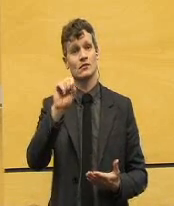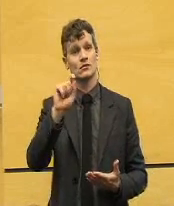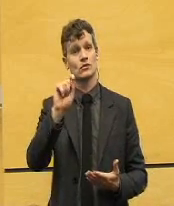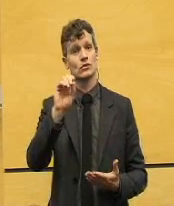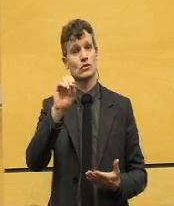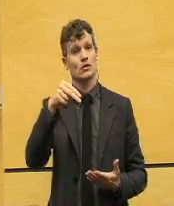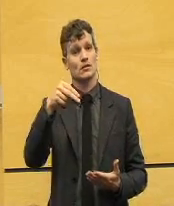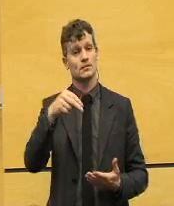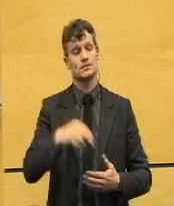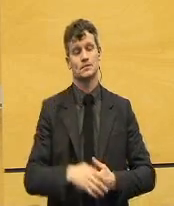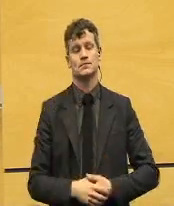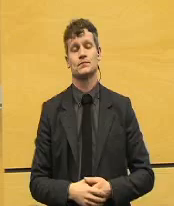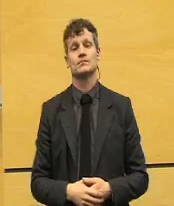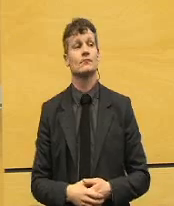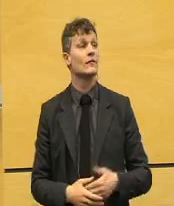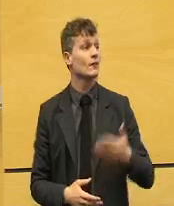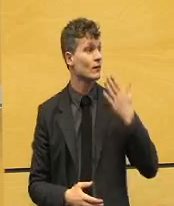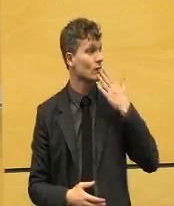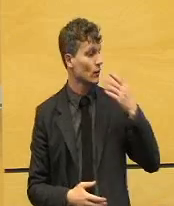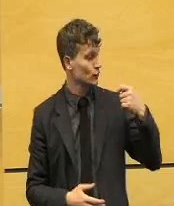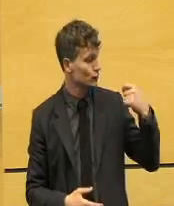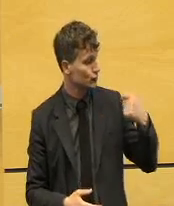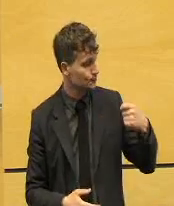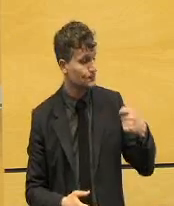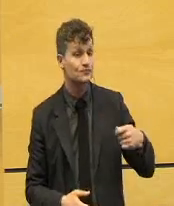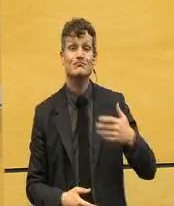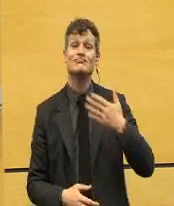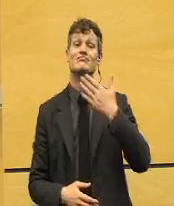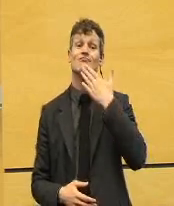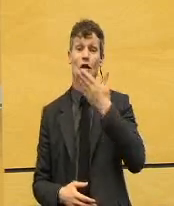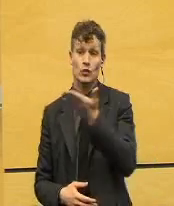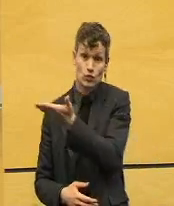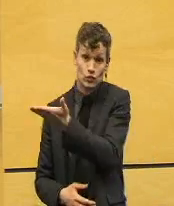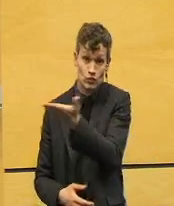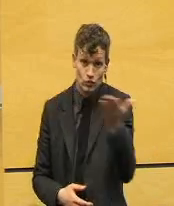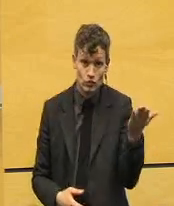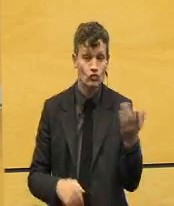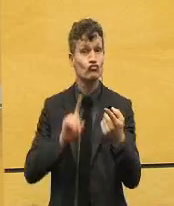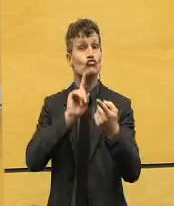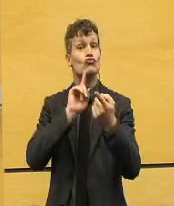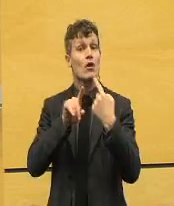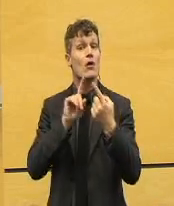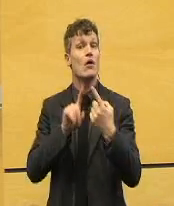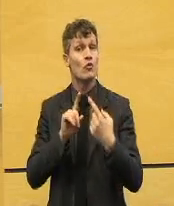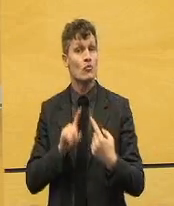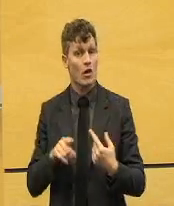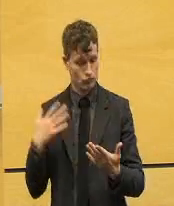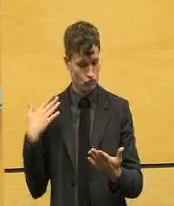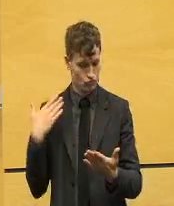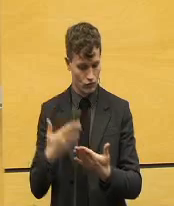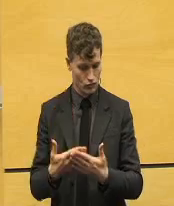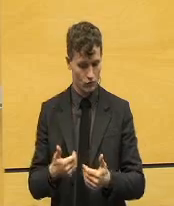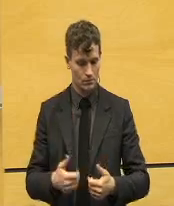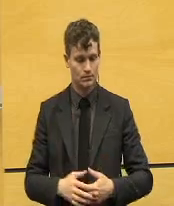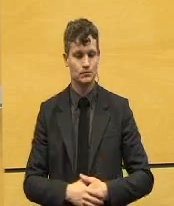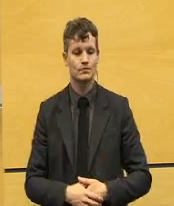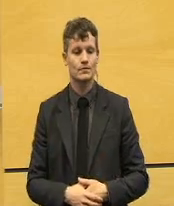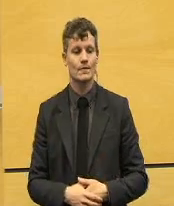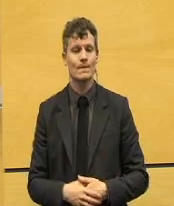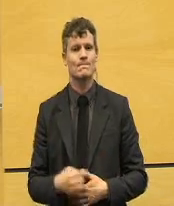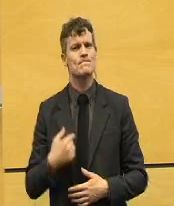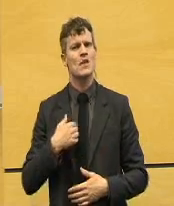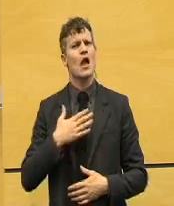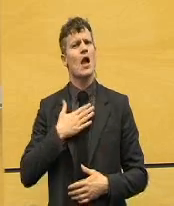Thank you, Chair, and thank you to the replies to some of the initial questions. I'd like to also echo